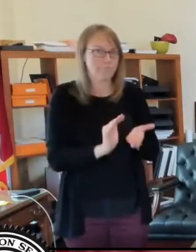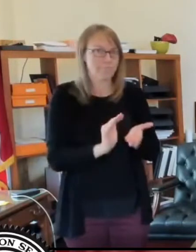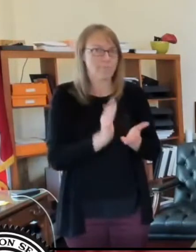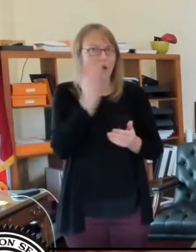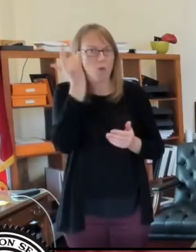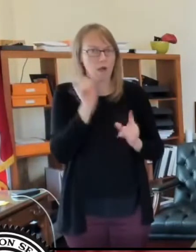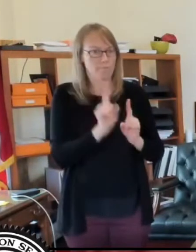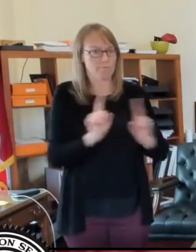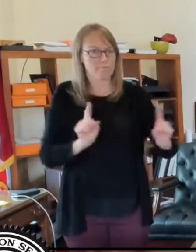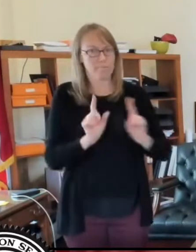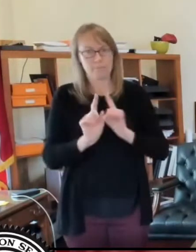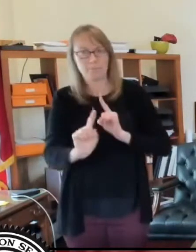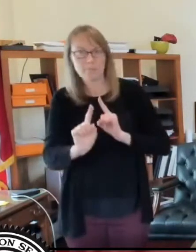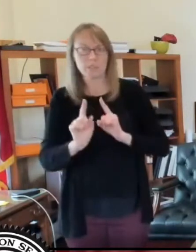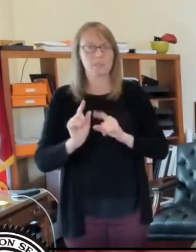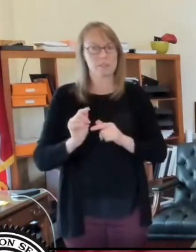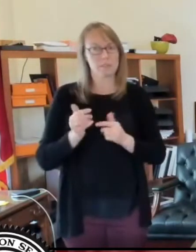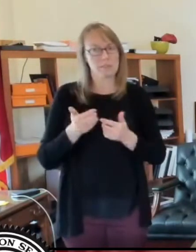folks, added